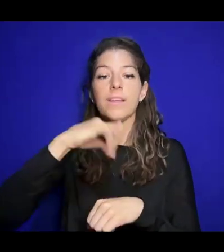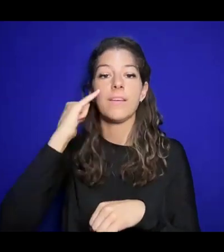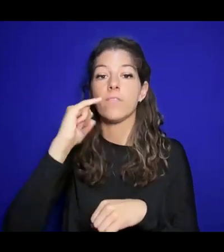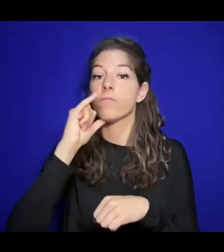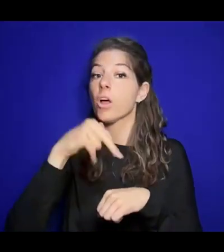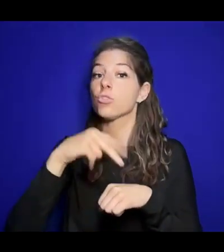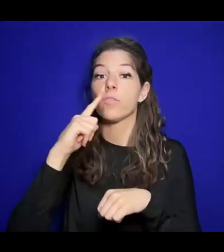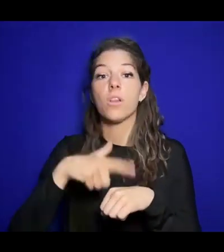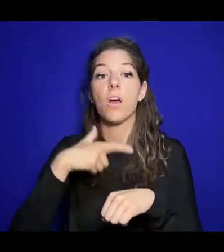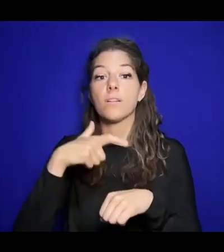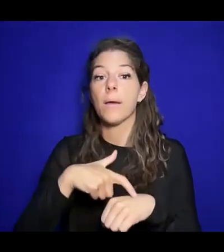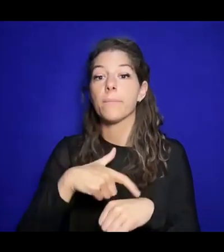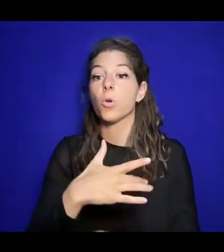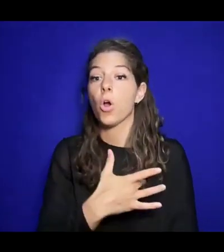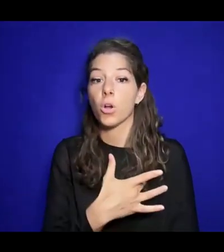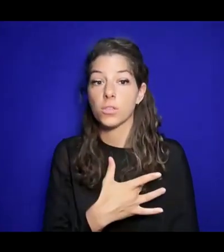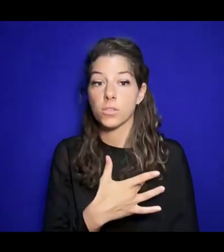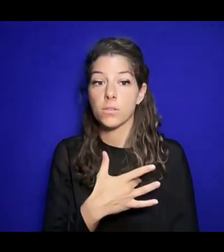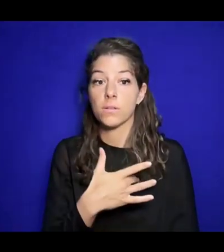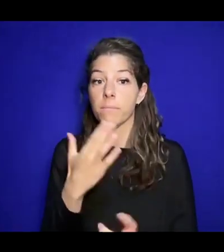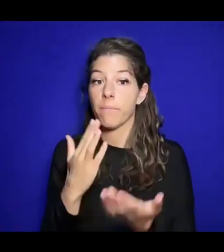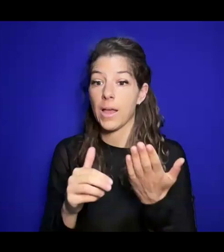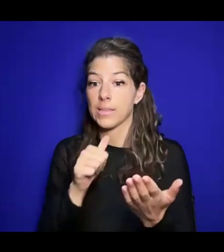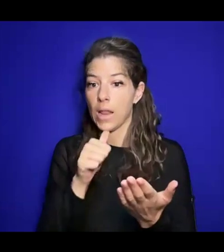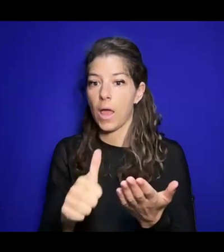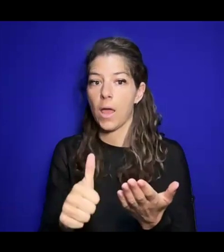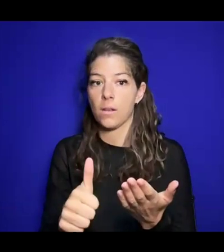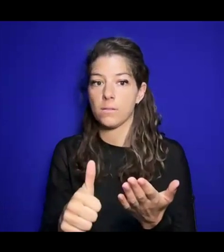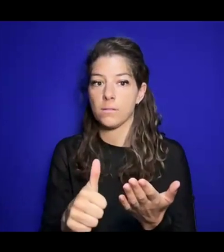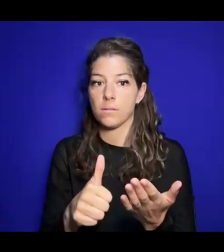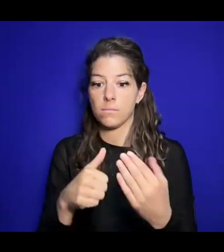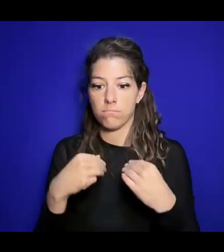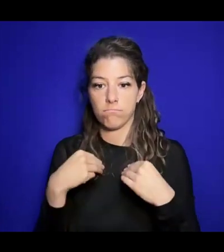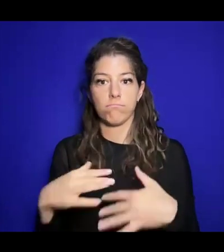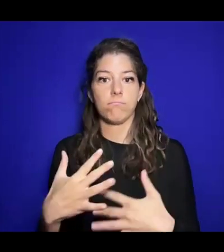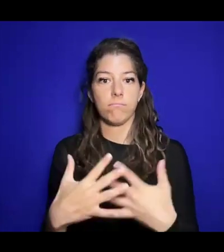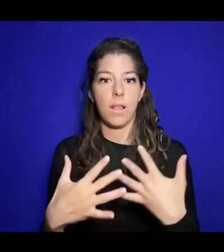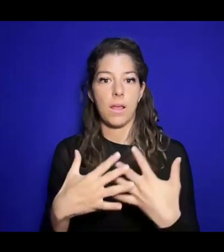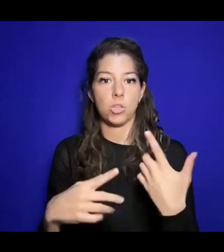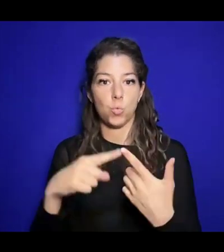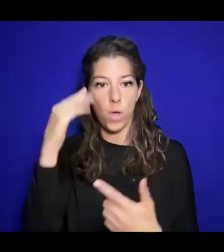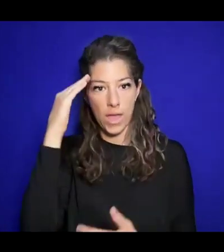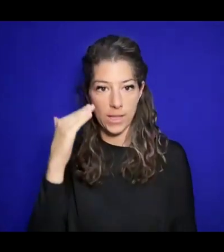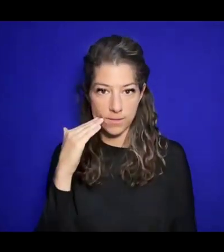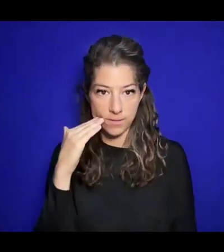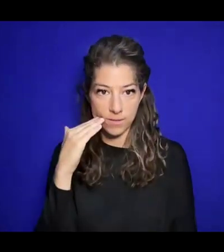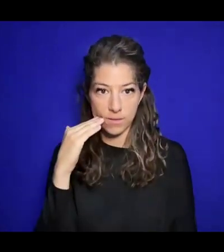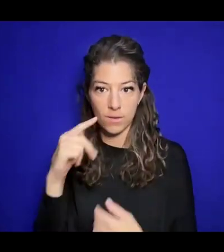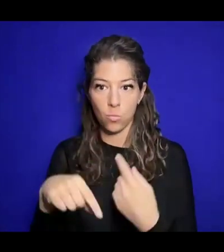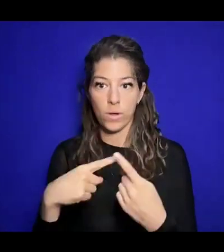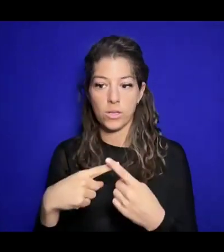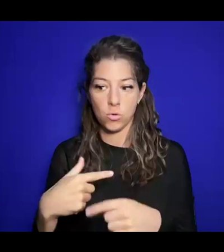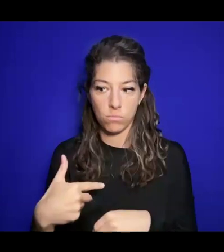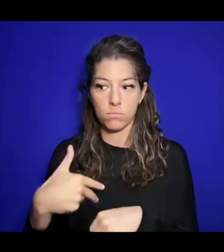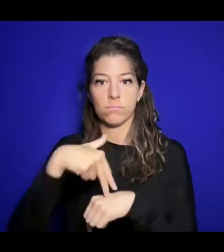for a long time, your heart might not be able to pump your blood to your head when you go to the